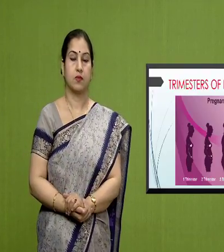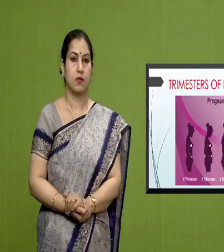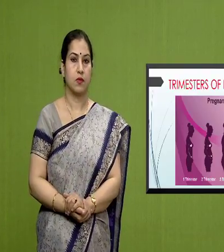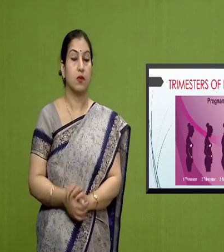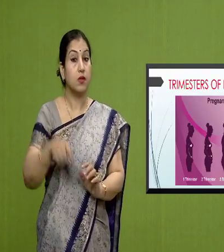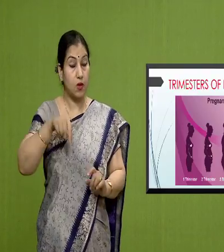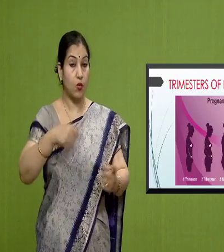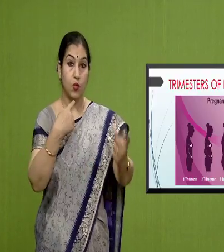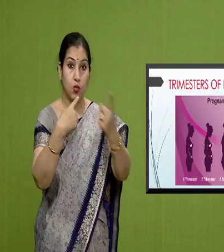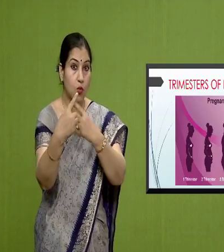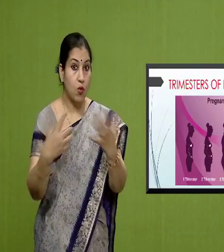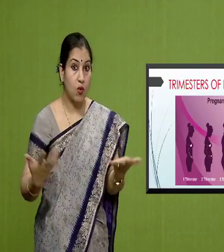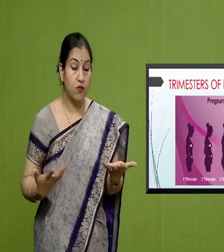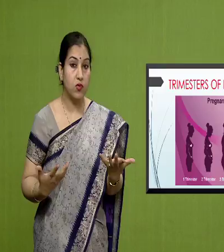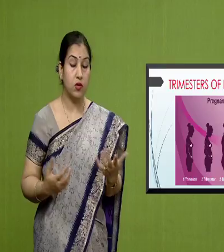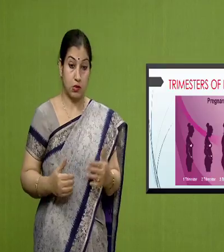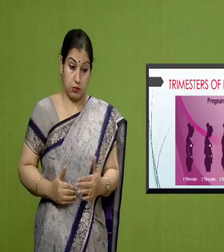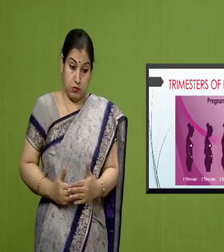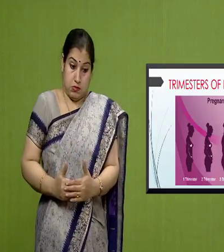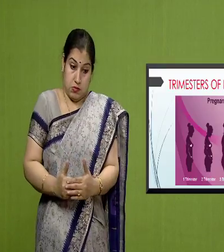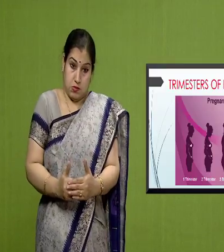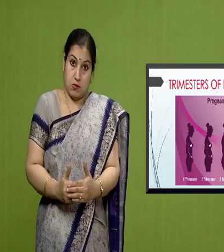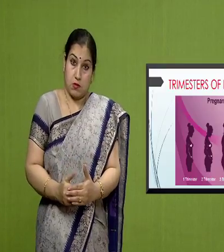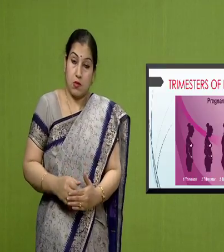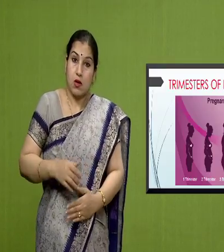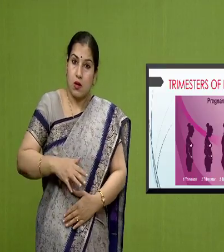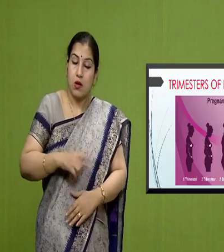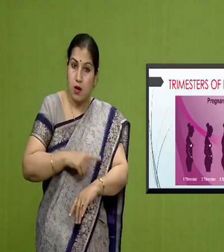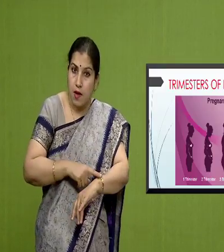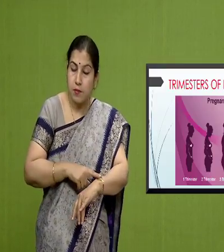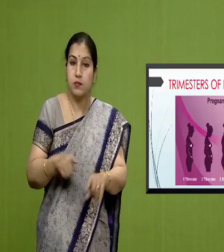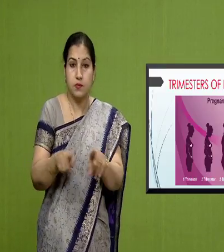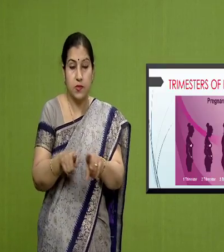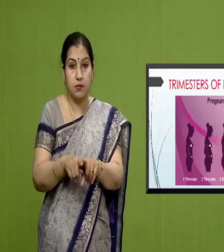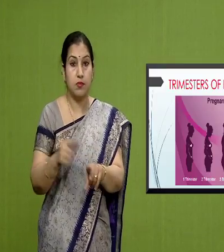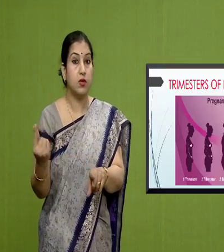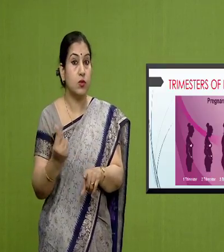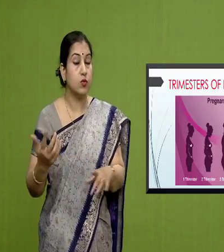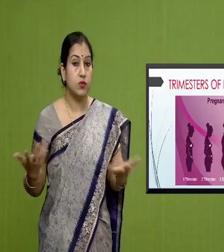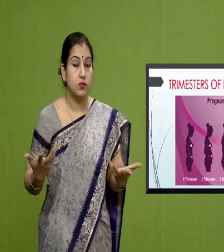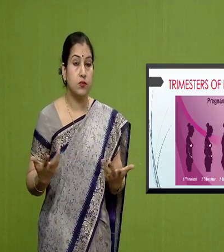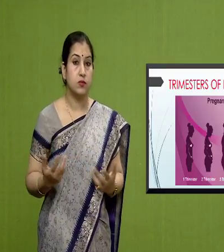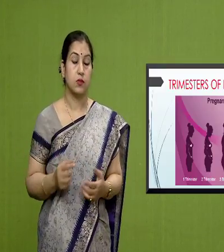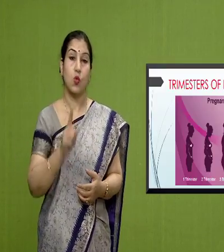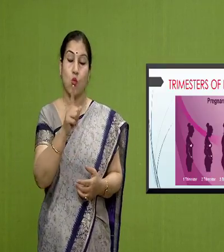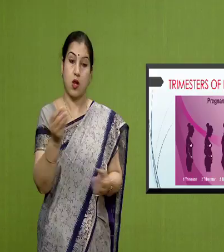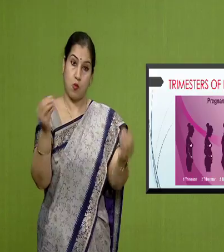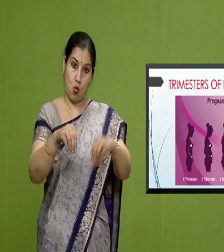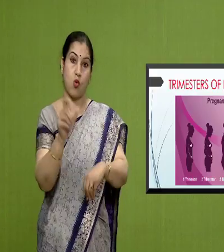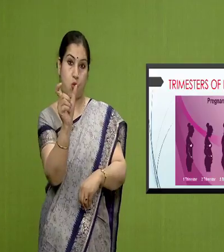When we talk about during pregnancy, we can also use one more